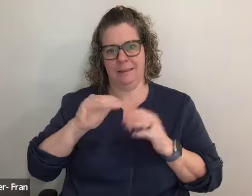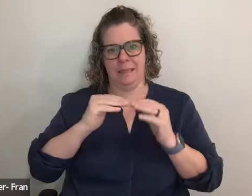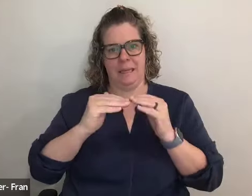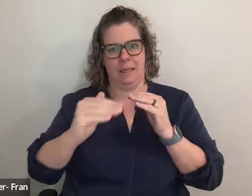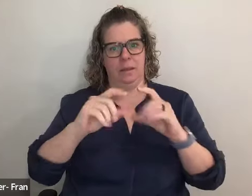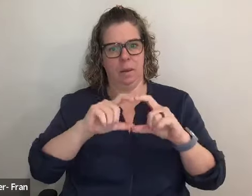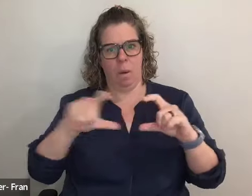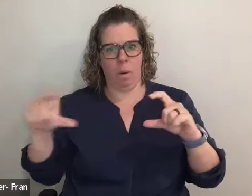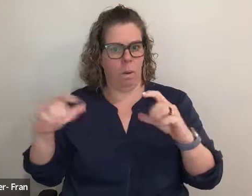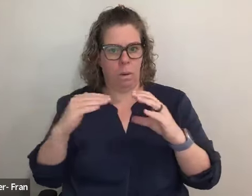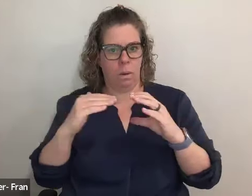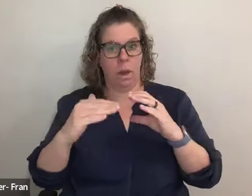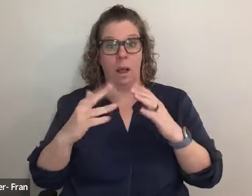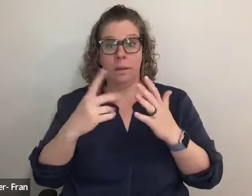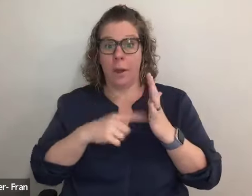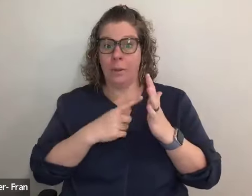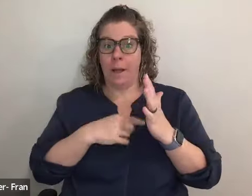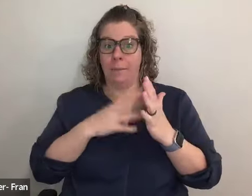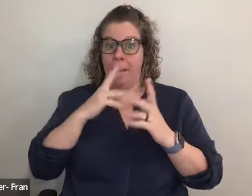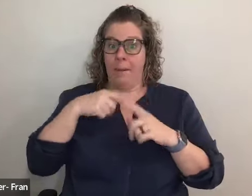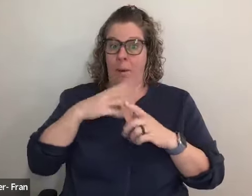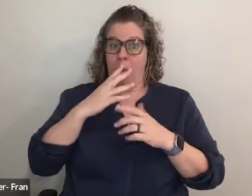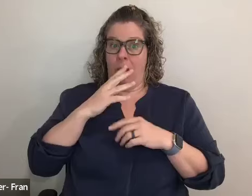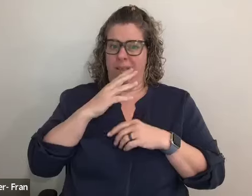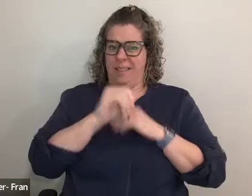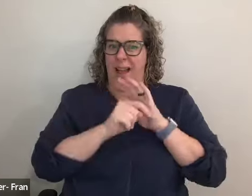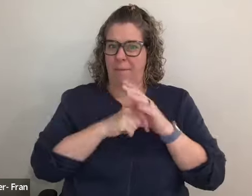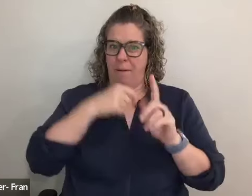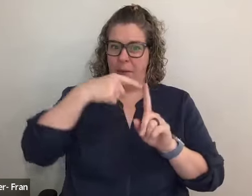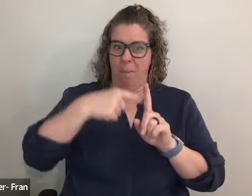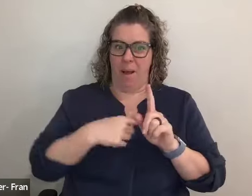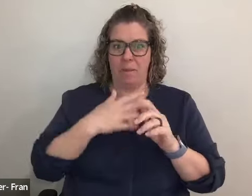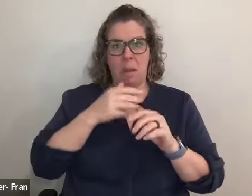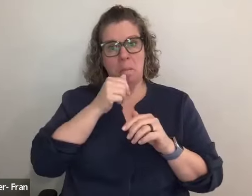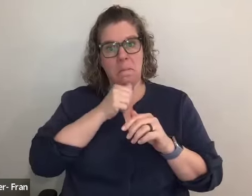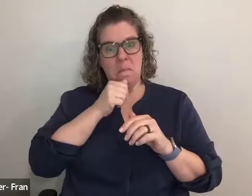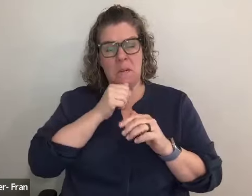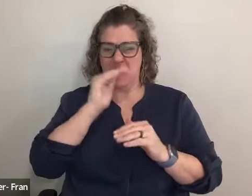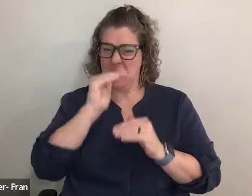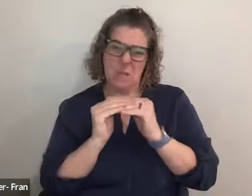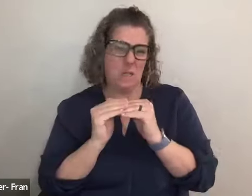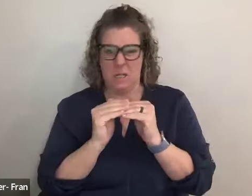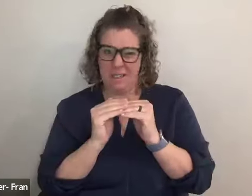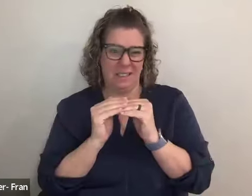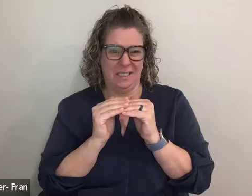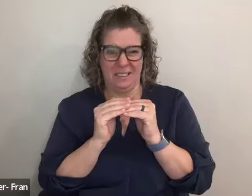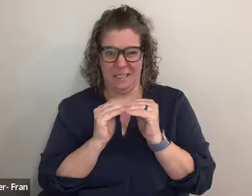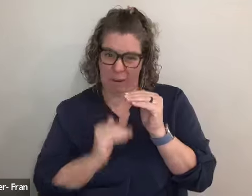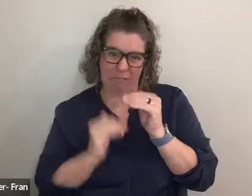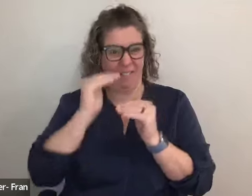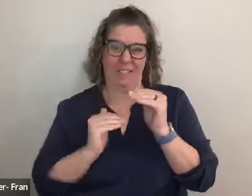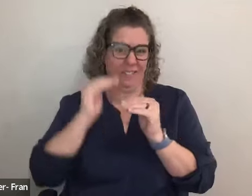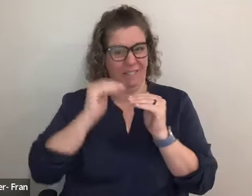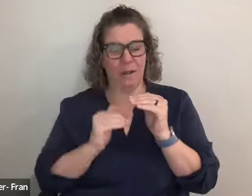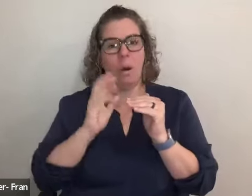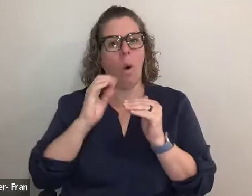in the month your window of tolerance is a lot smaller, and when it grows in relationship to so many factors. But